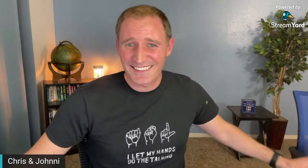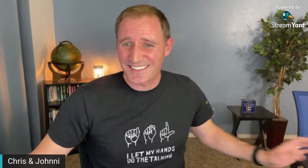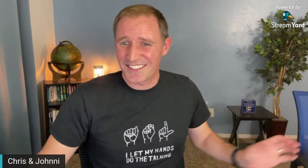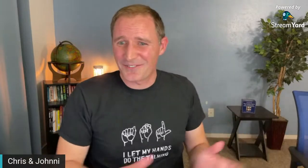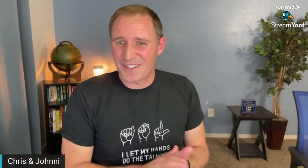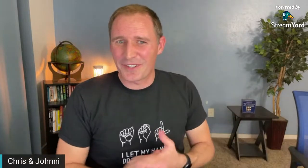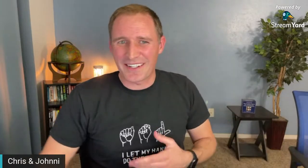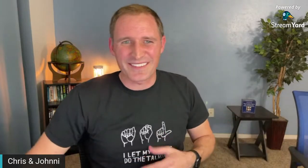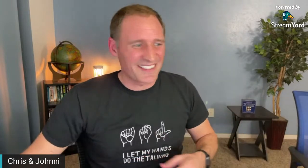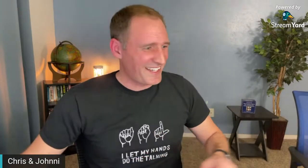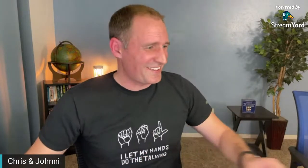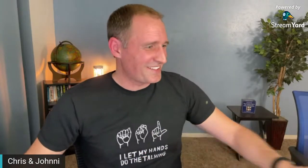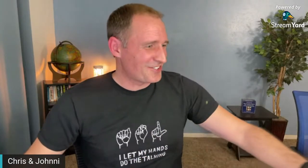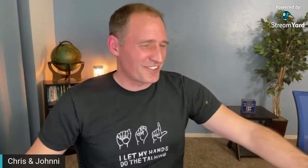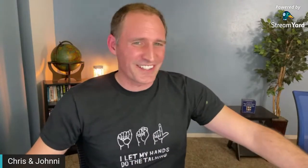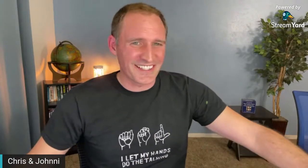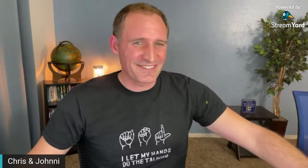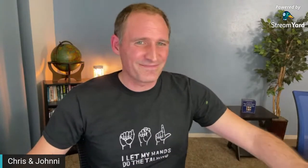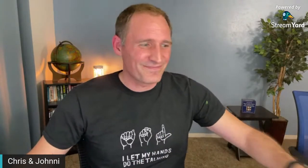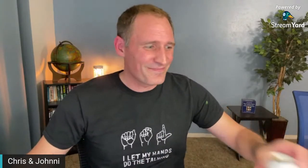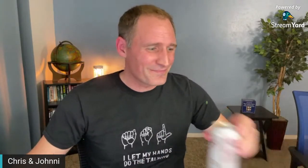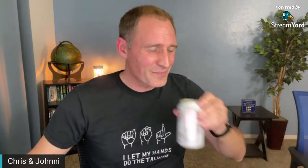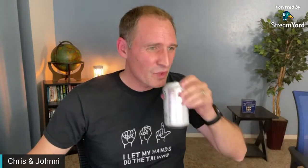there. Hopefully we don't have to cut this short tonight.